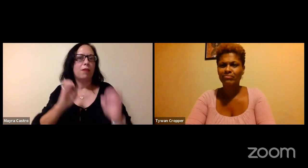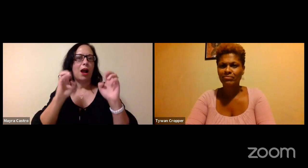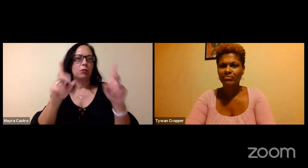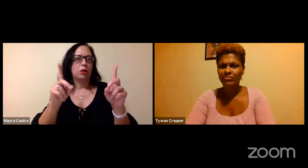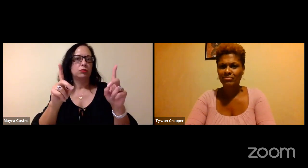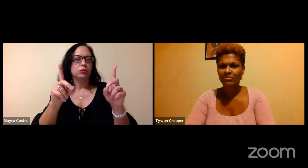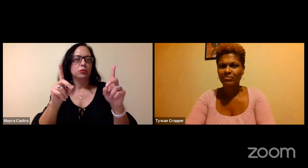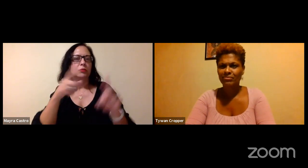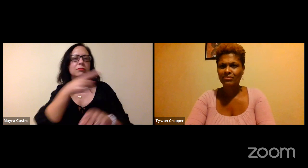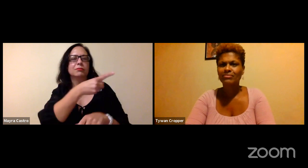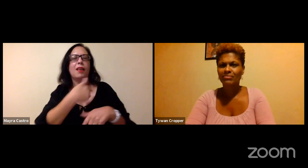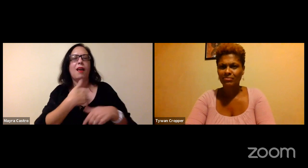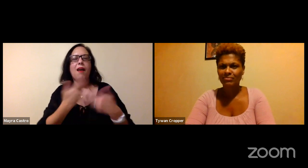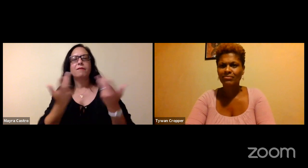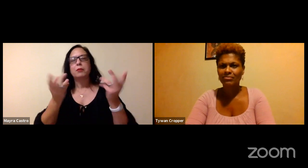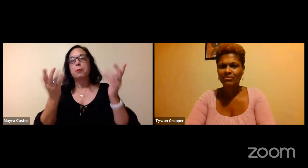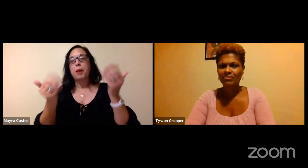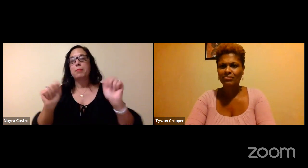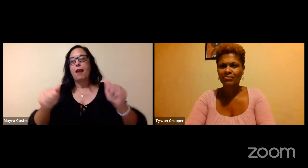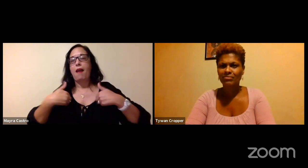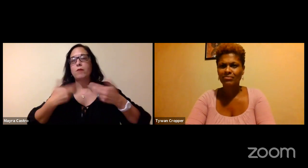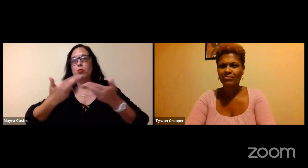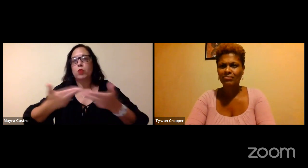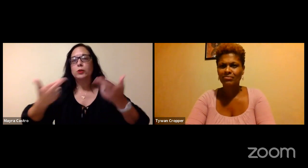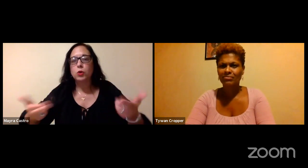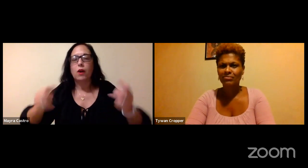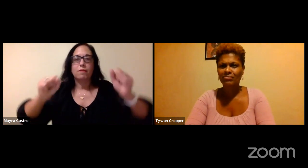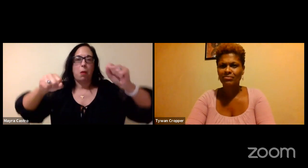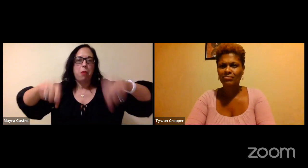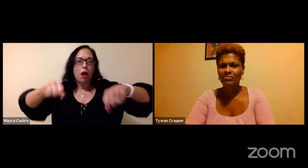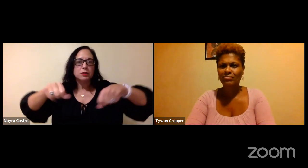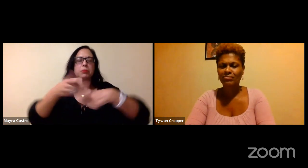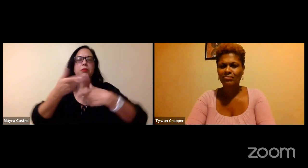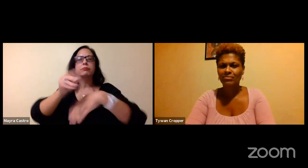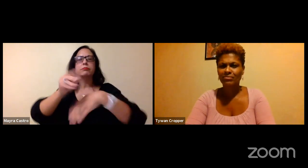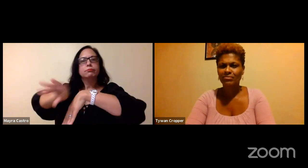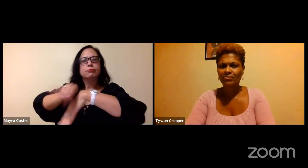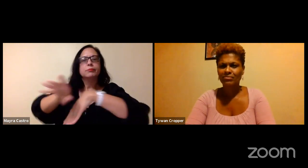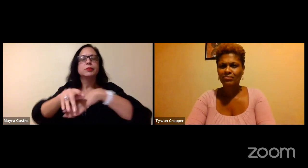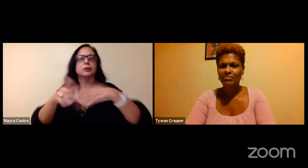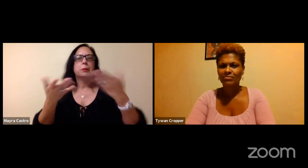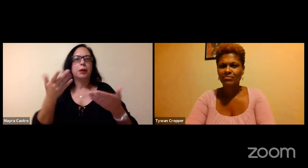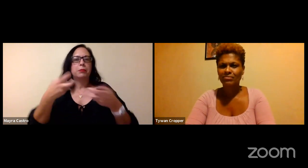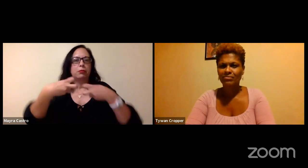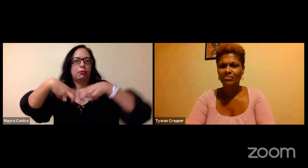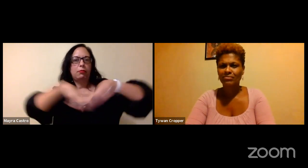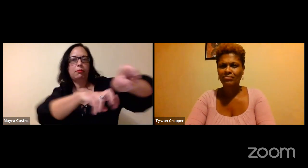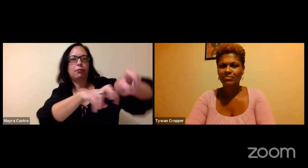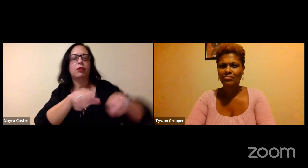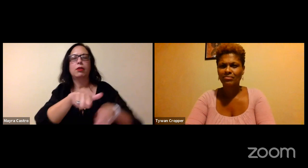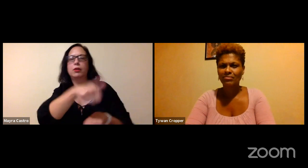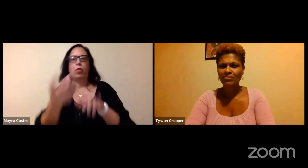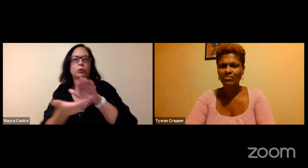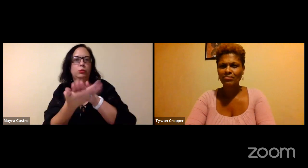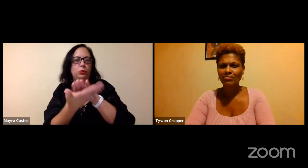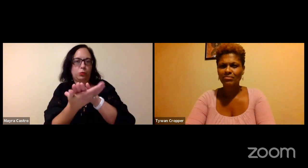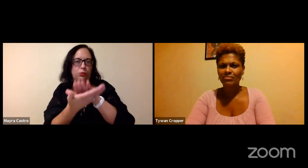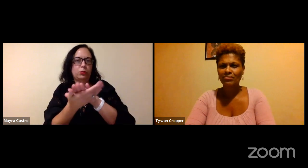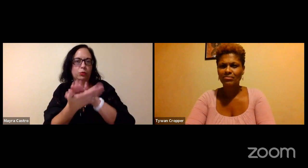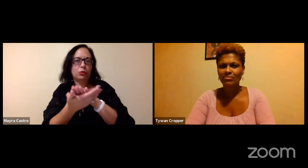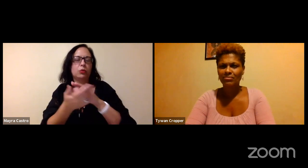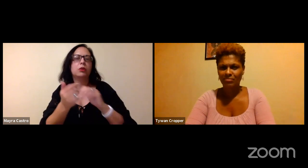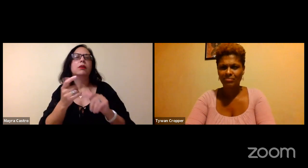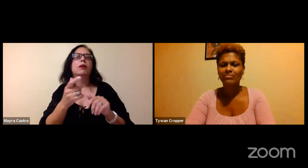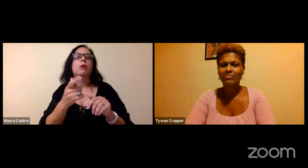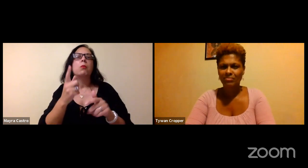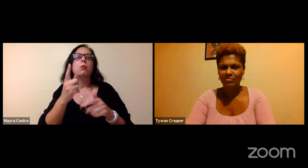as I said, contacted, they were looking for another school for me. They were looking for resources for me as a deaf child. Could I